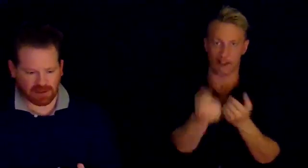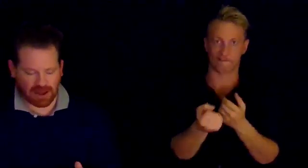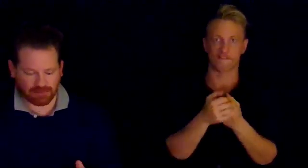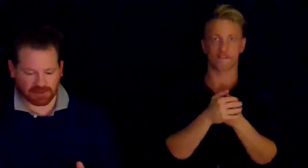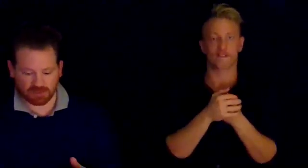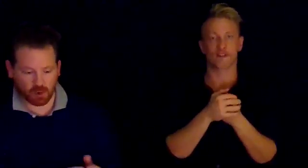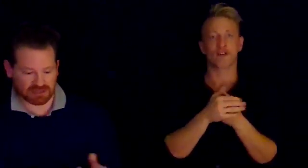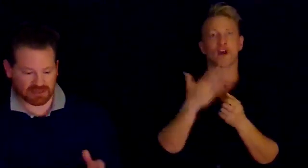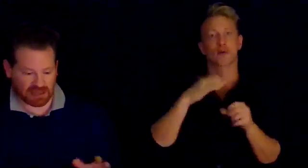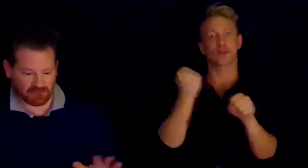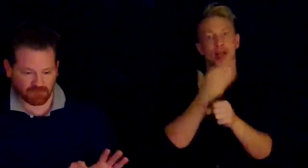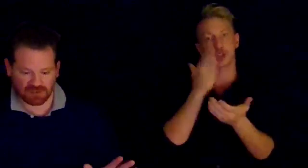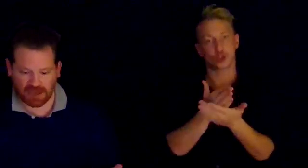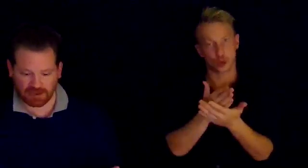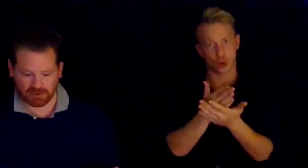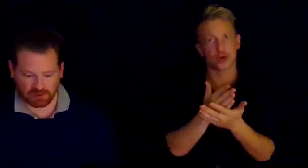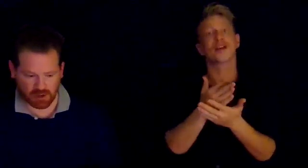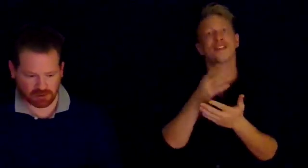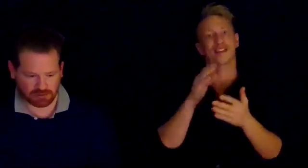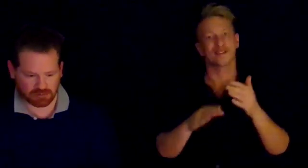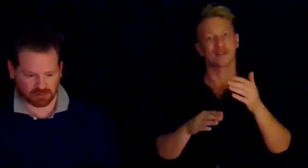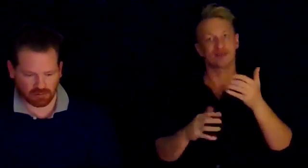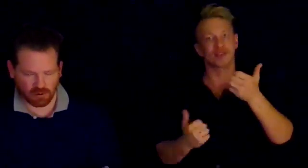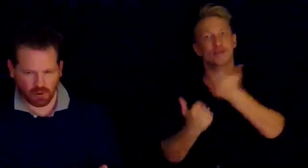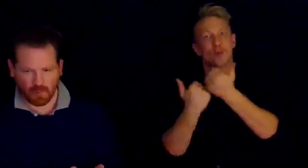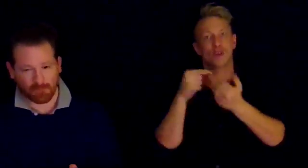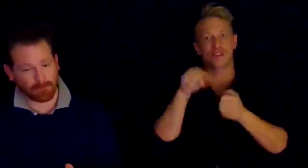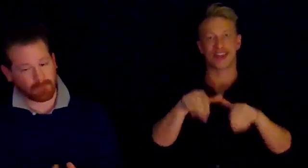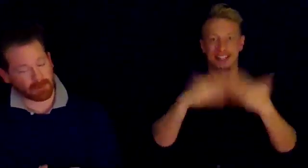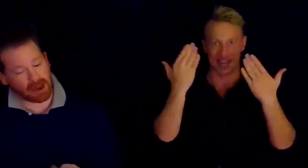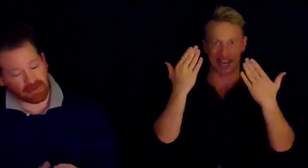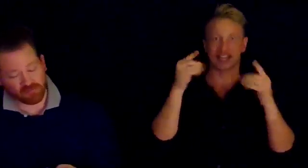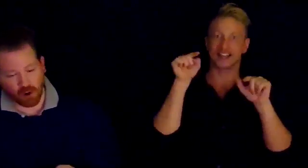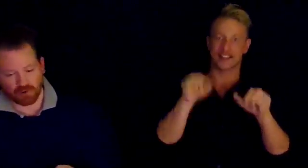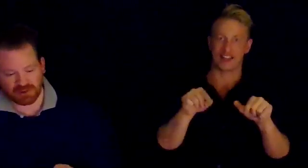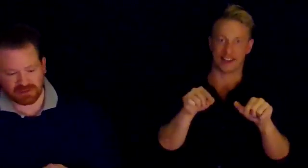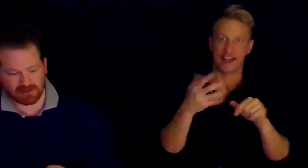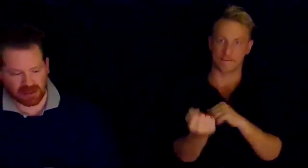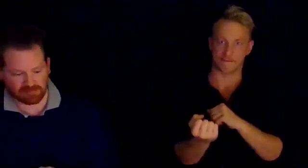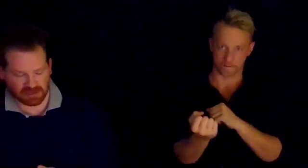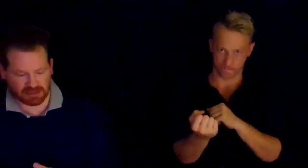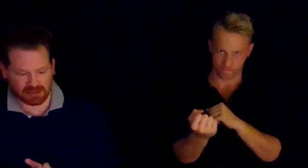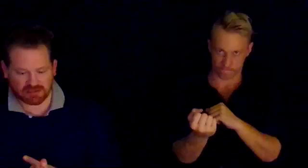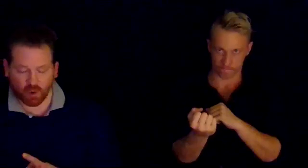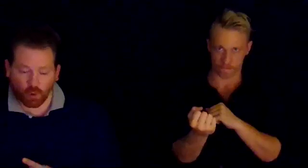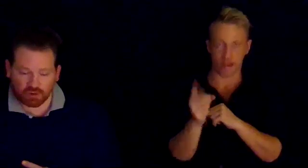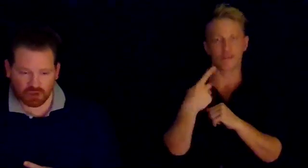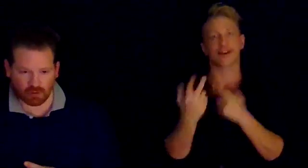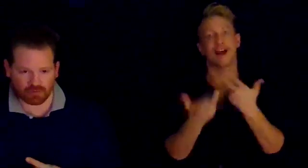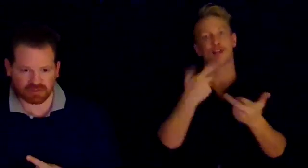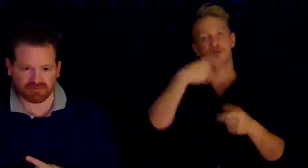that supports are there for the day as well. But my other role within that meeting